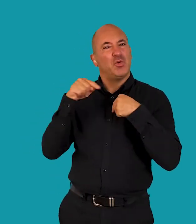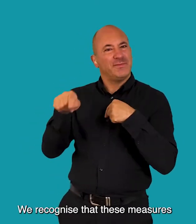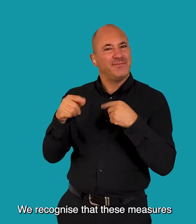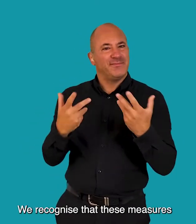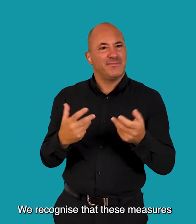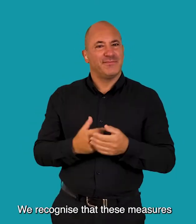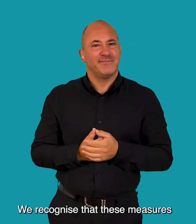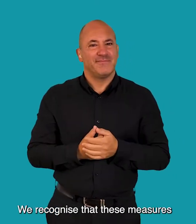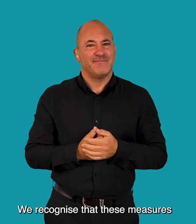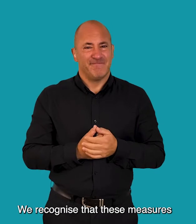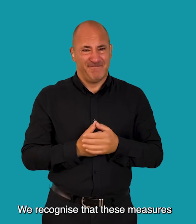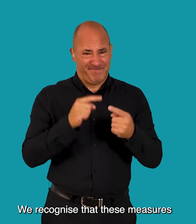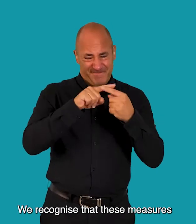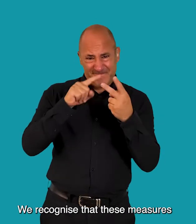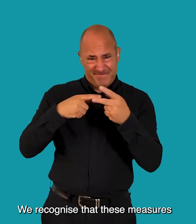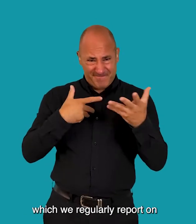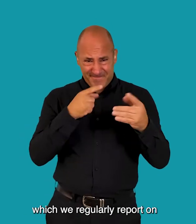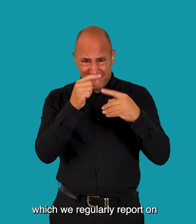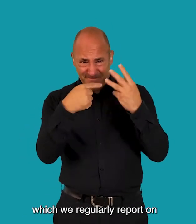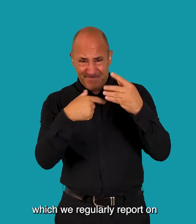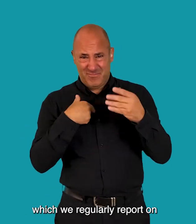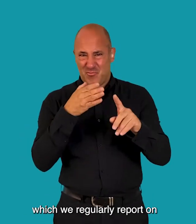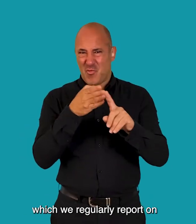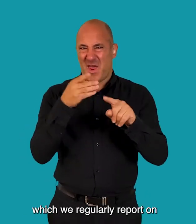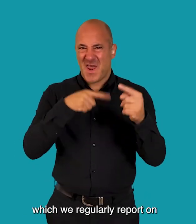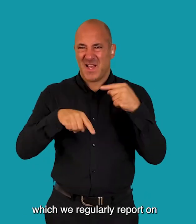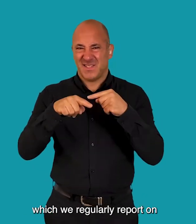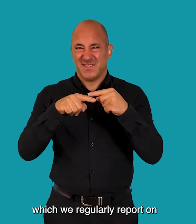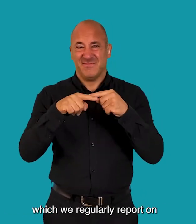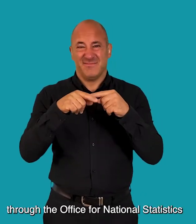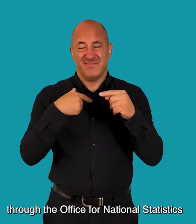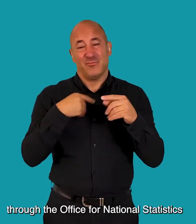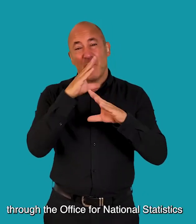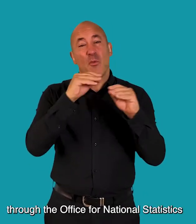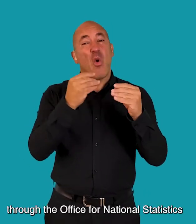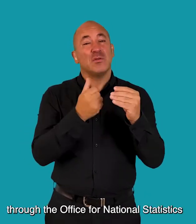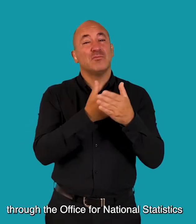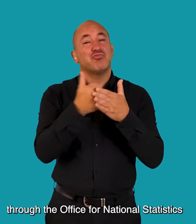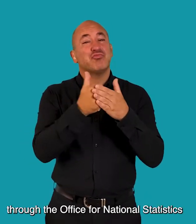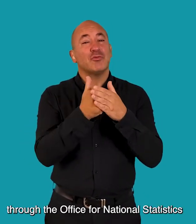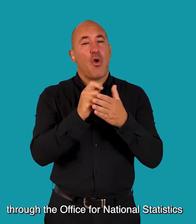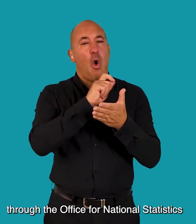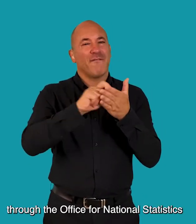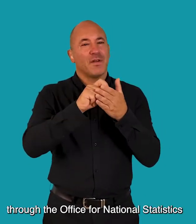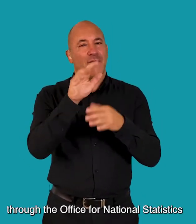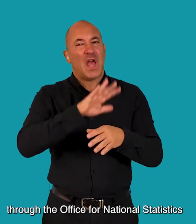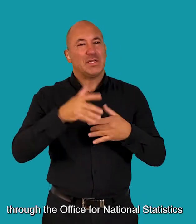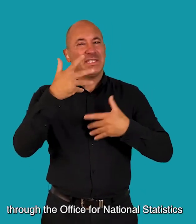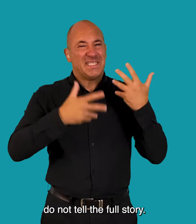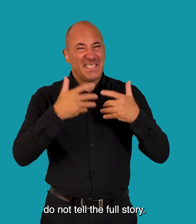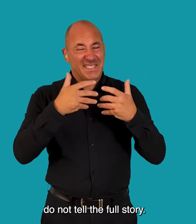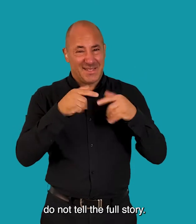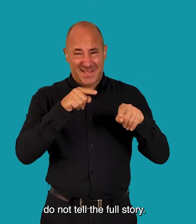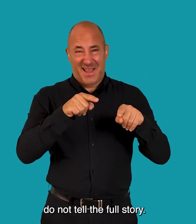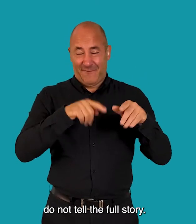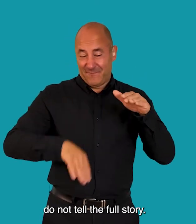We recognise that these measures, which we regularly report on through the Office for National Statistics, do not tell the full